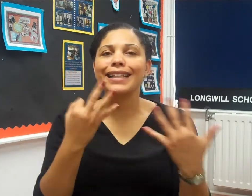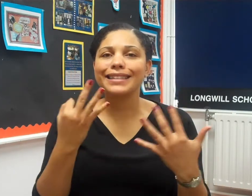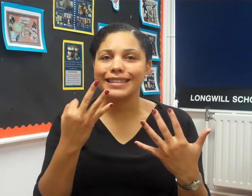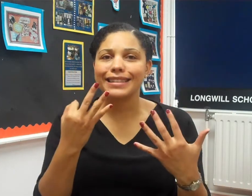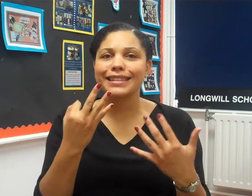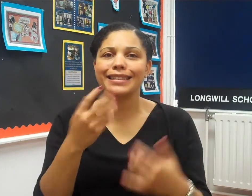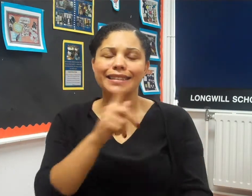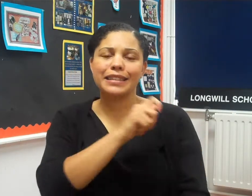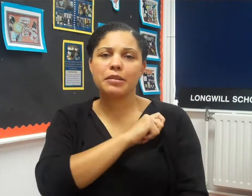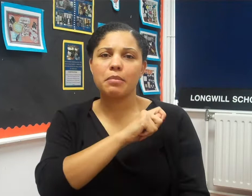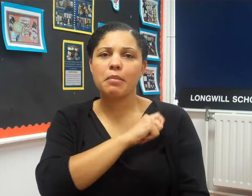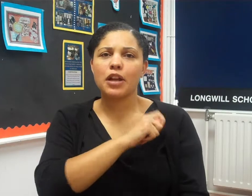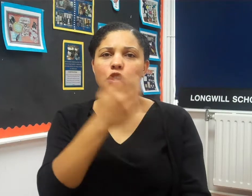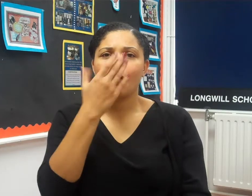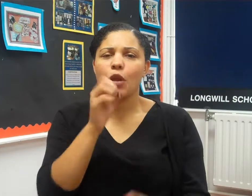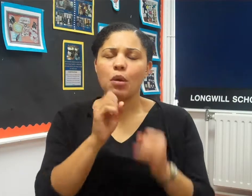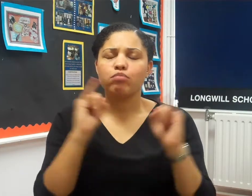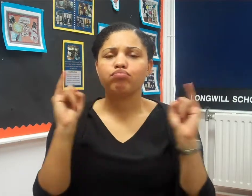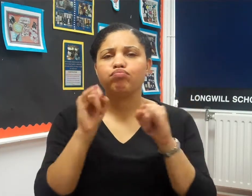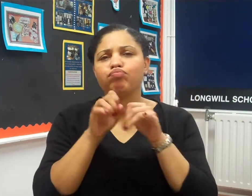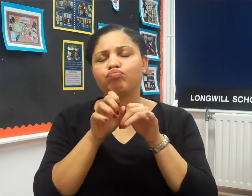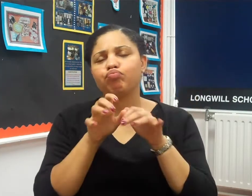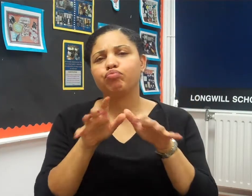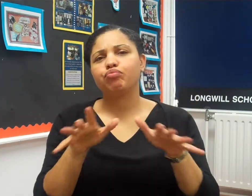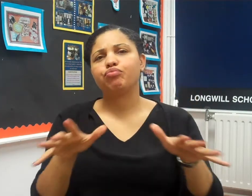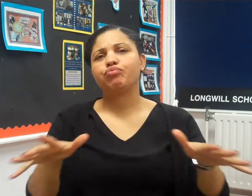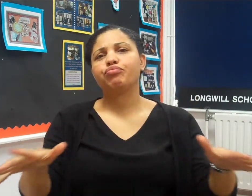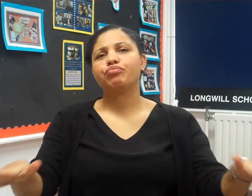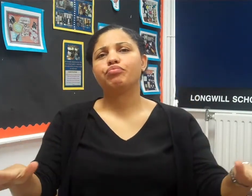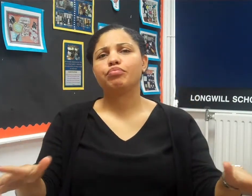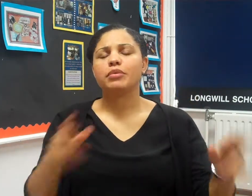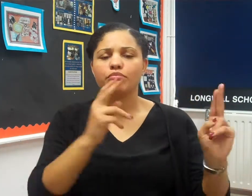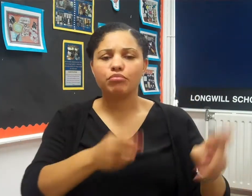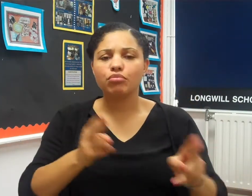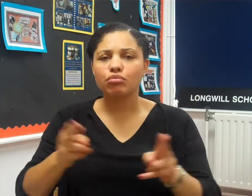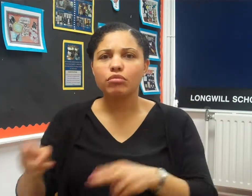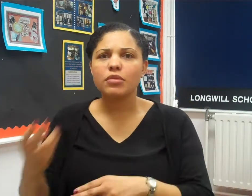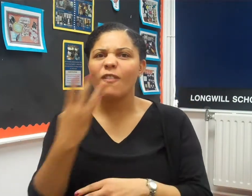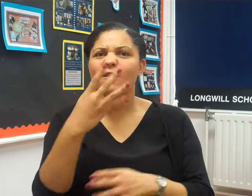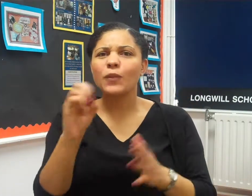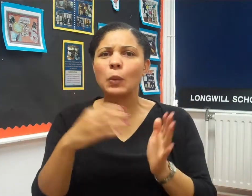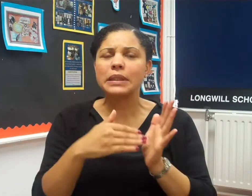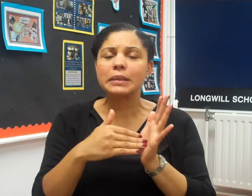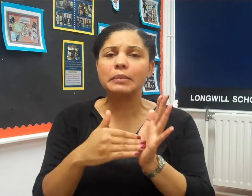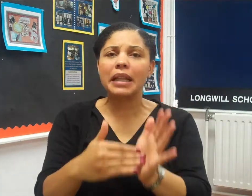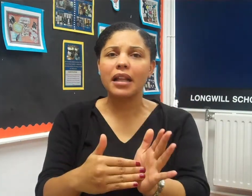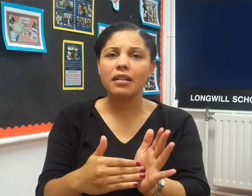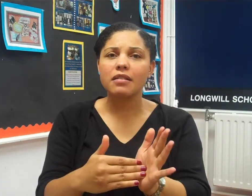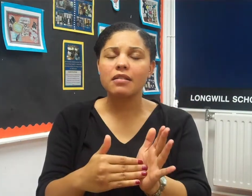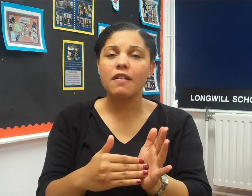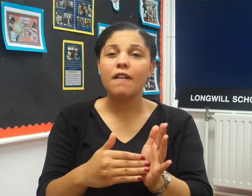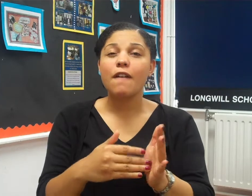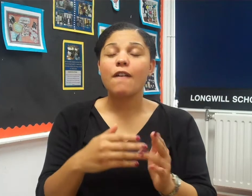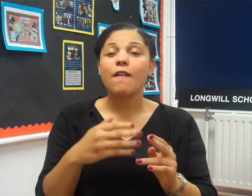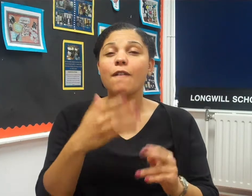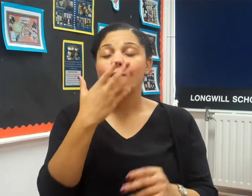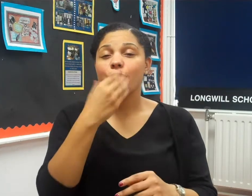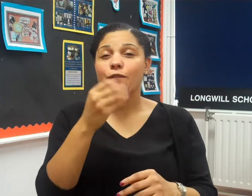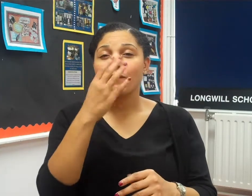epidemic, which affected half the world's population and killed about 40 million people. The flu season runs from October to April